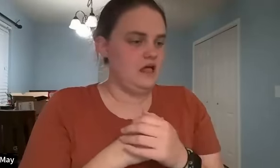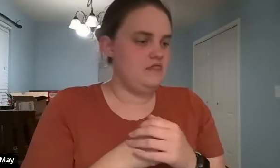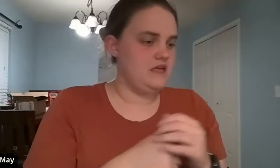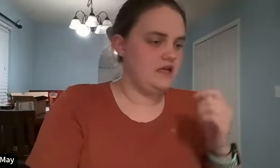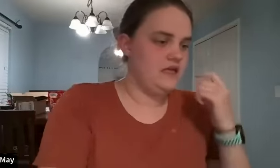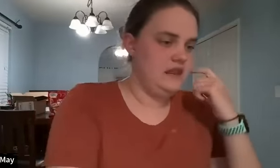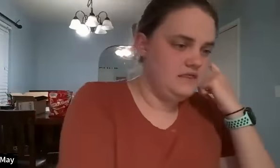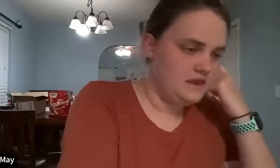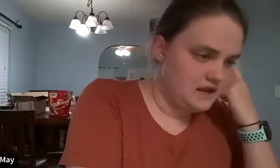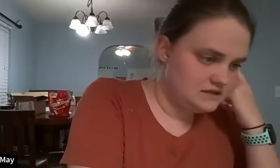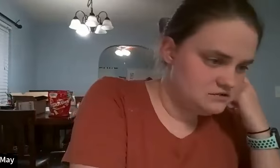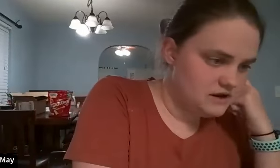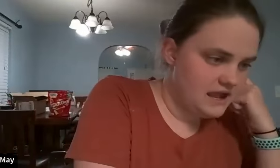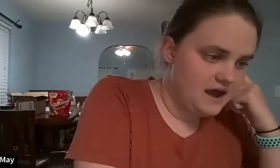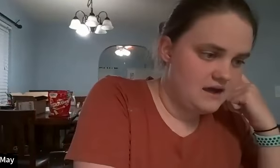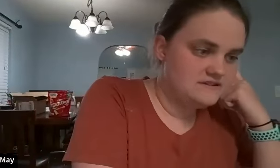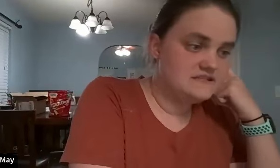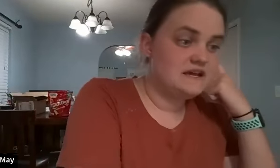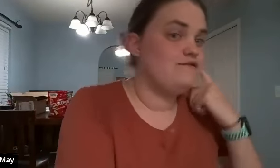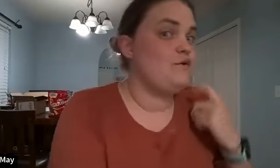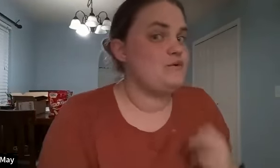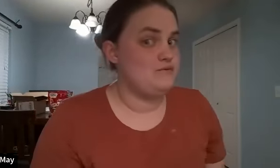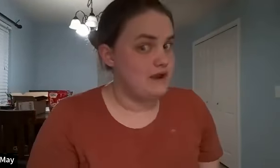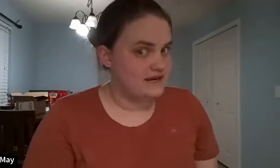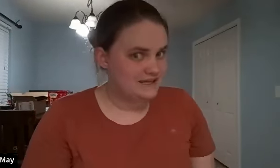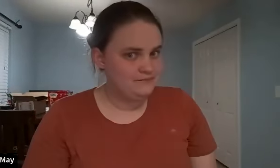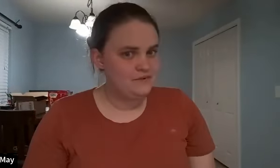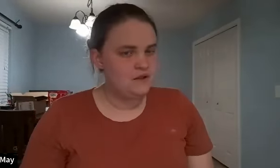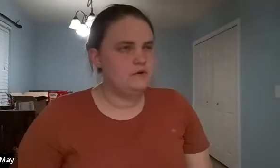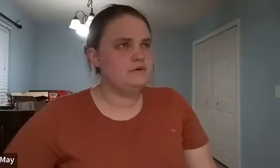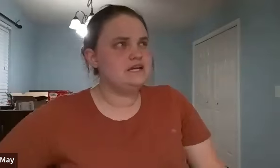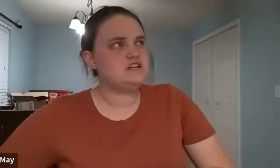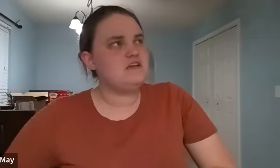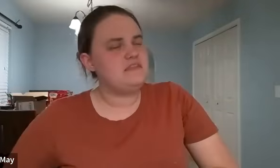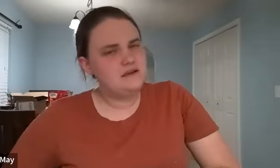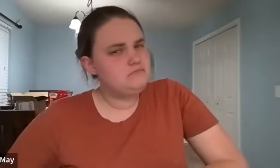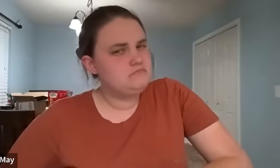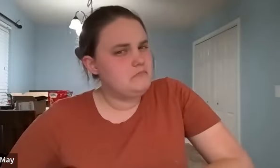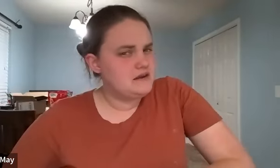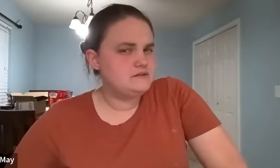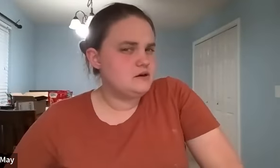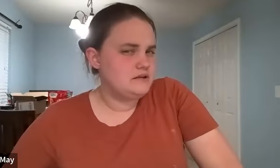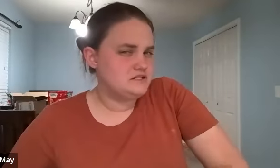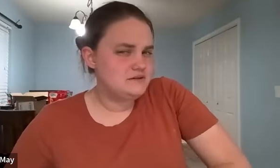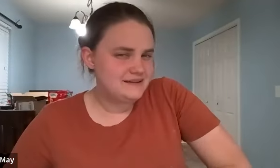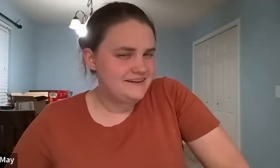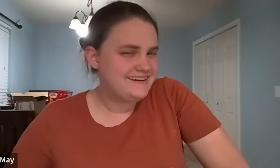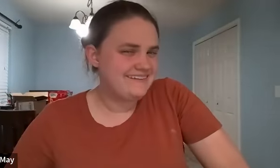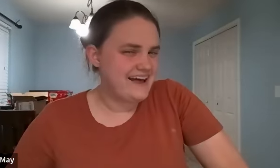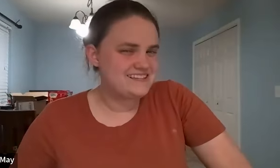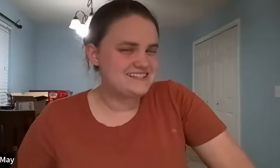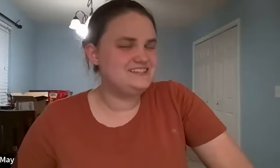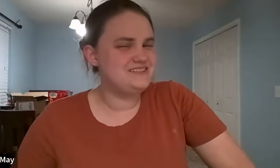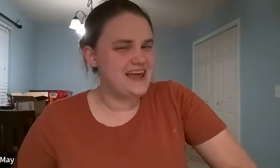And then the next one I have is the sign for ready, which I think I might have been already doing in class. I do that